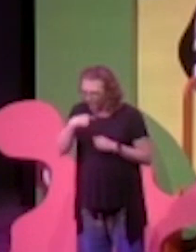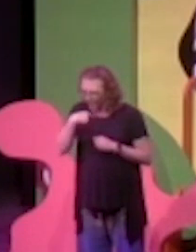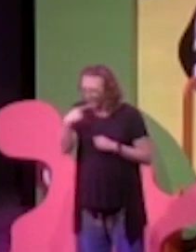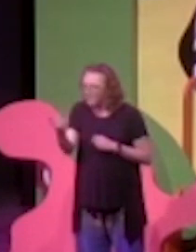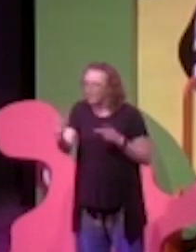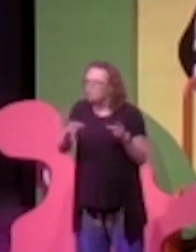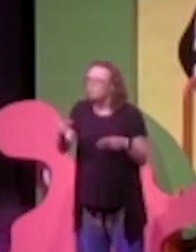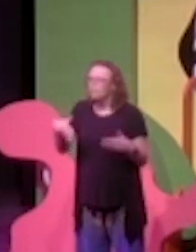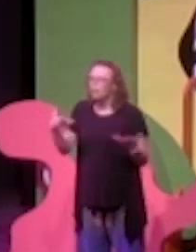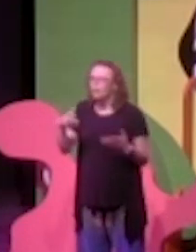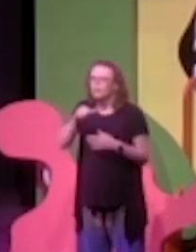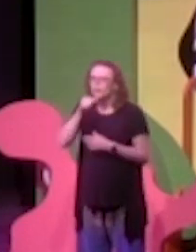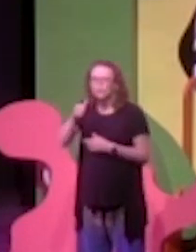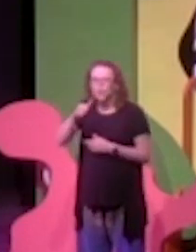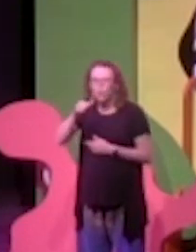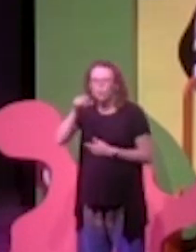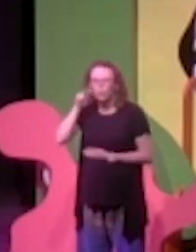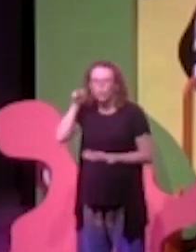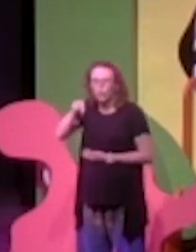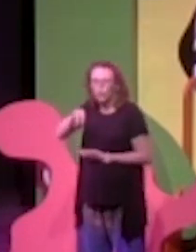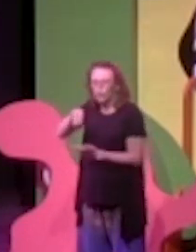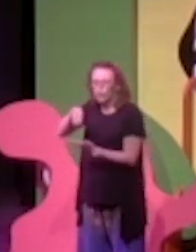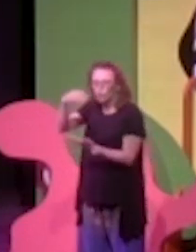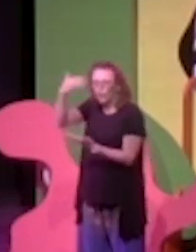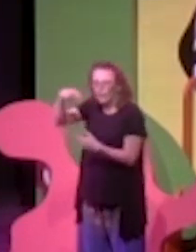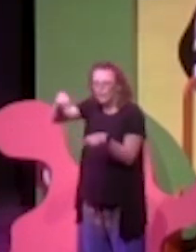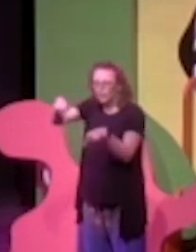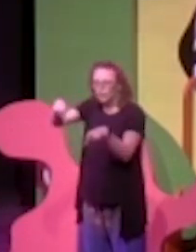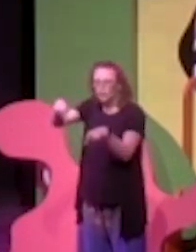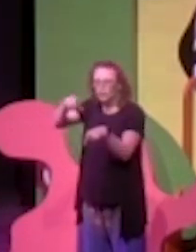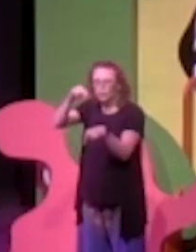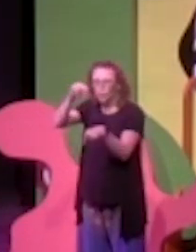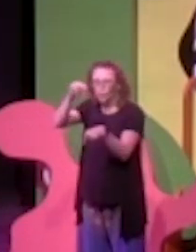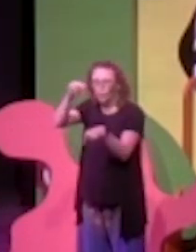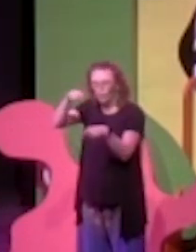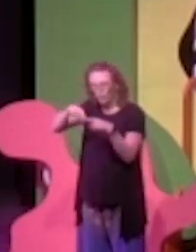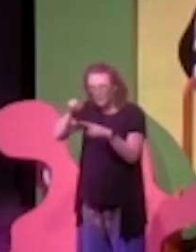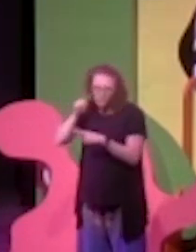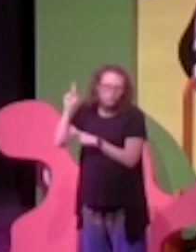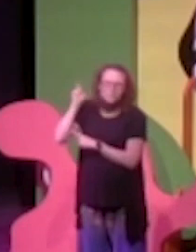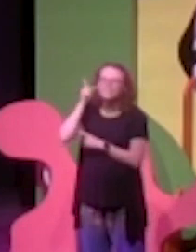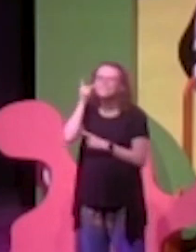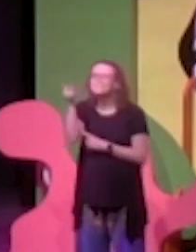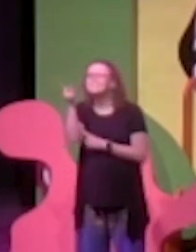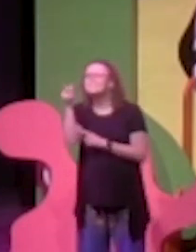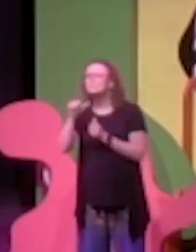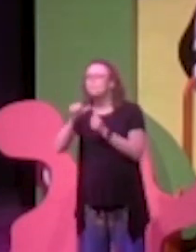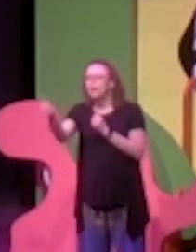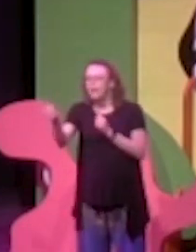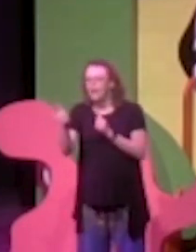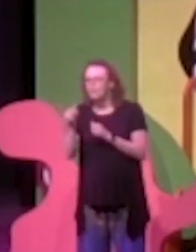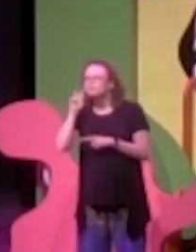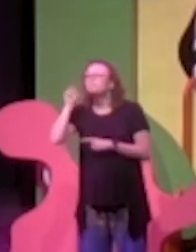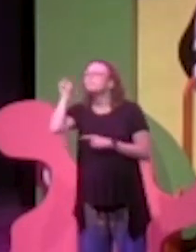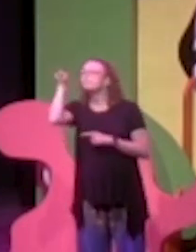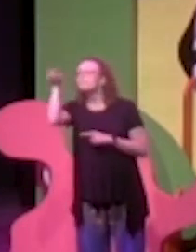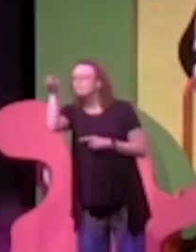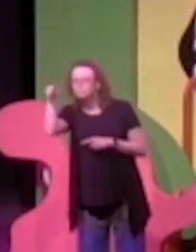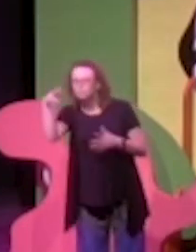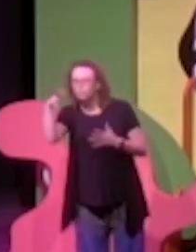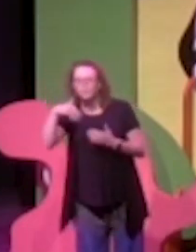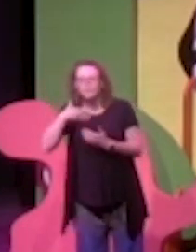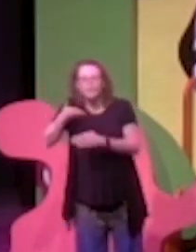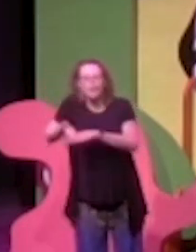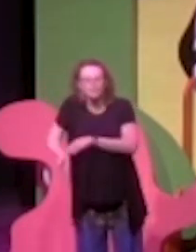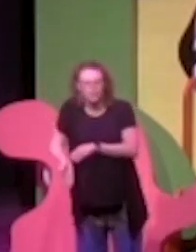because that's actually going to be the easy part. I'm telling you, the harder part is, what are you going to do when they see it? And they go, yeah, we want that. And then they all want to try to